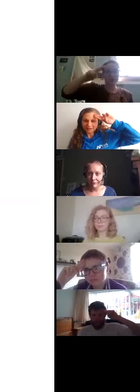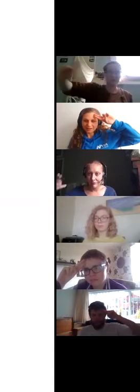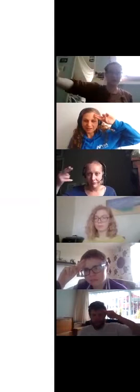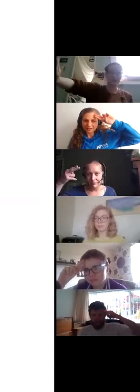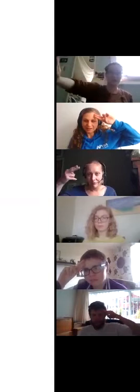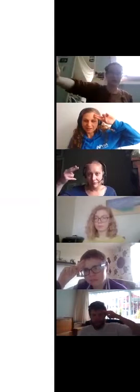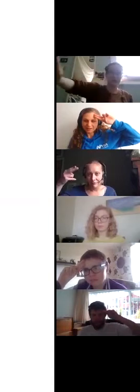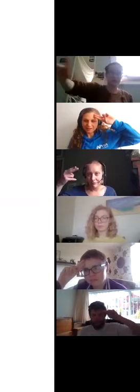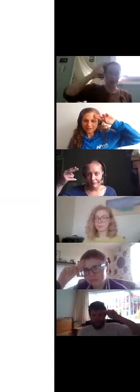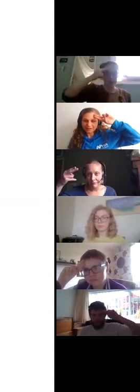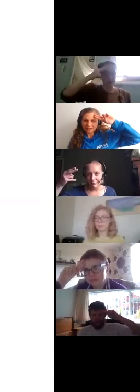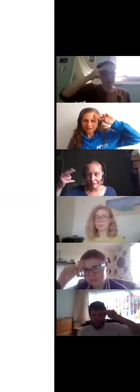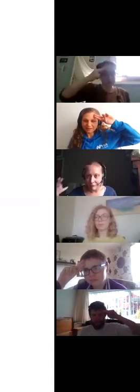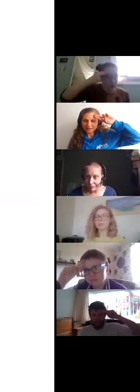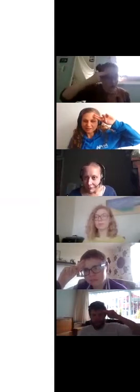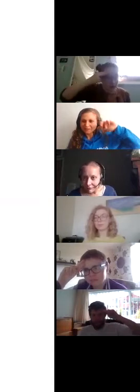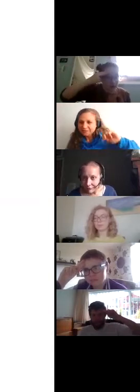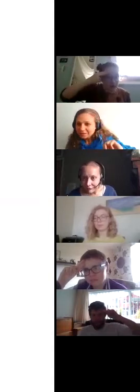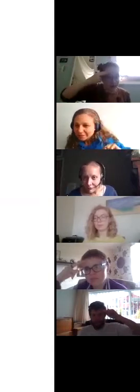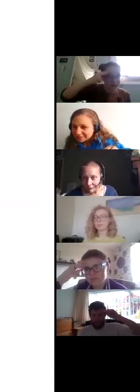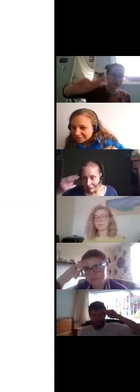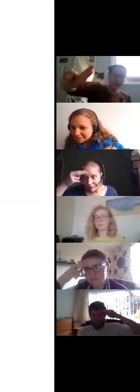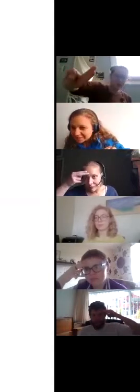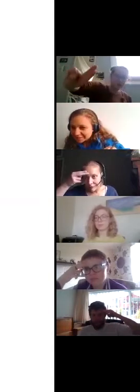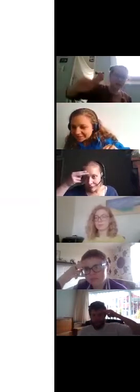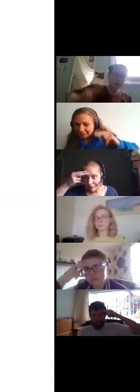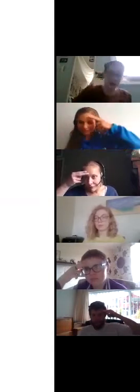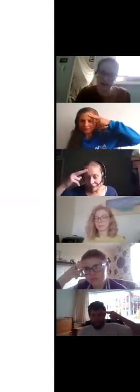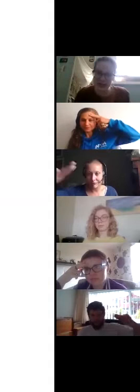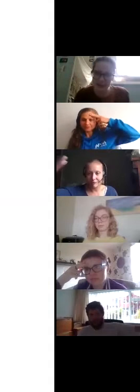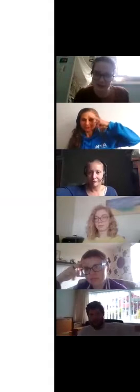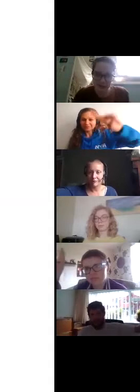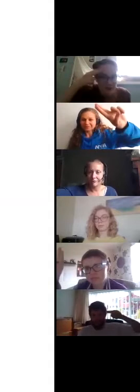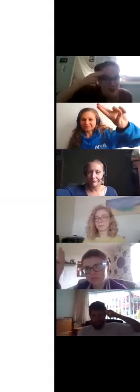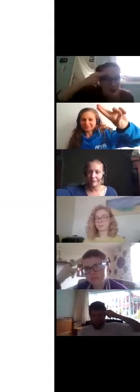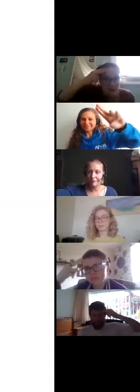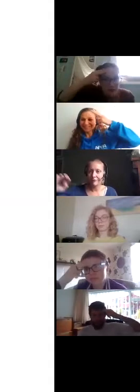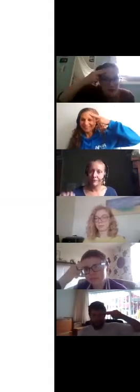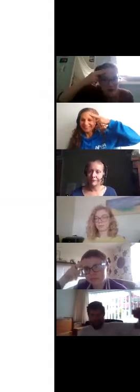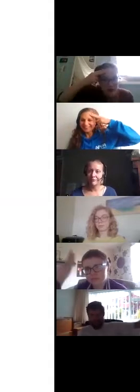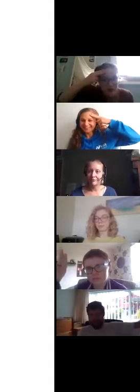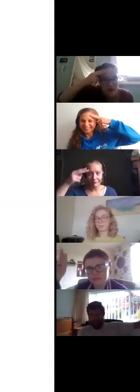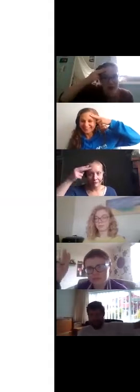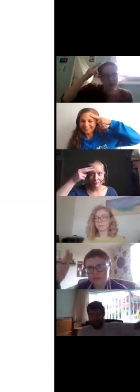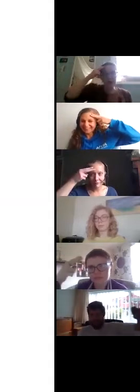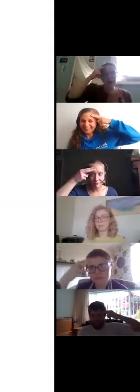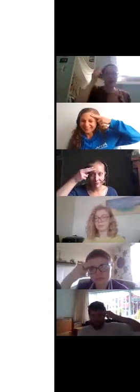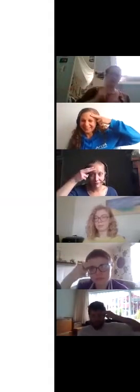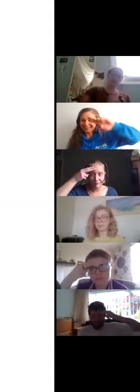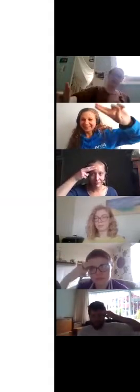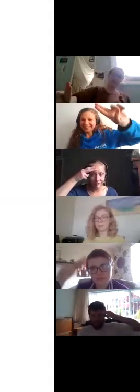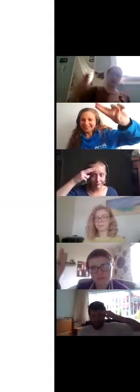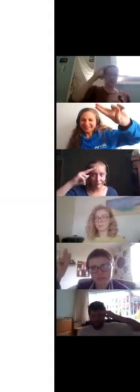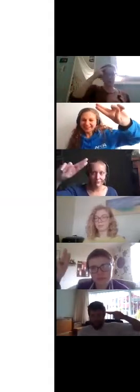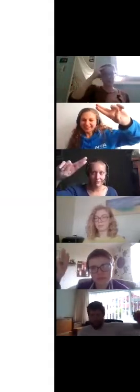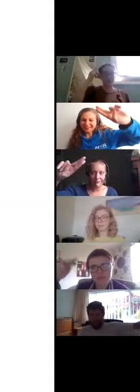then you turn them out like that. So you go from in to out. Sorry, I think I said that the wrong way around. So you start with your fingers going in, and you do it